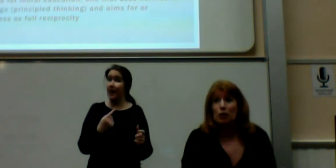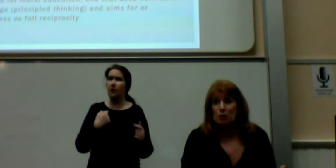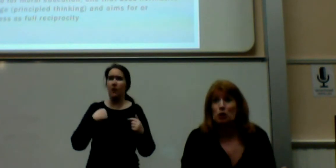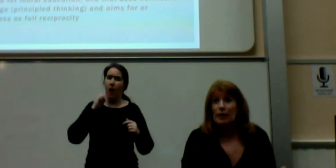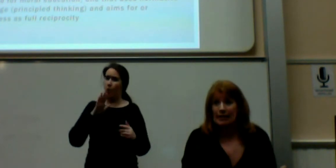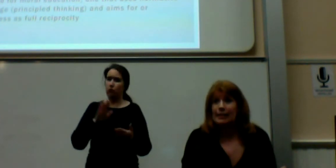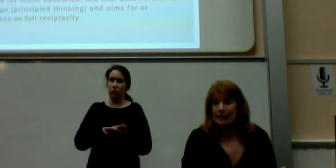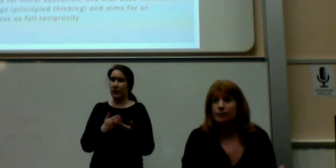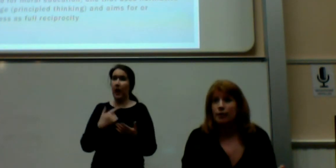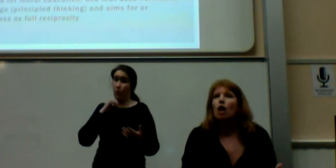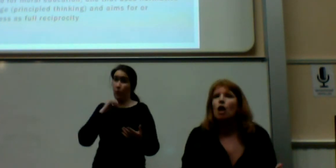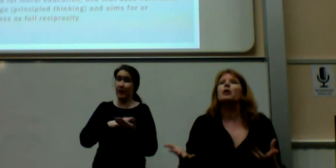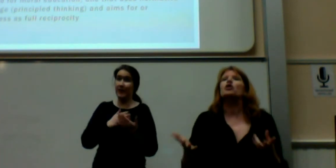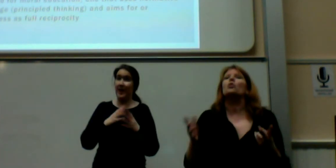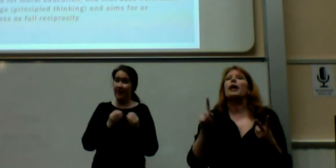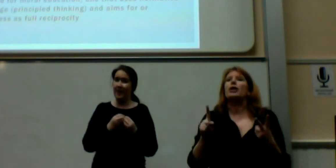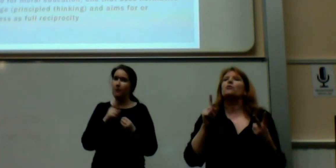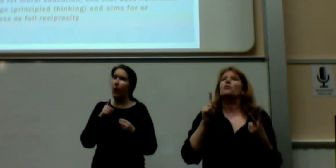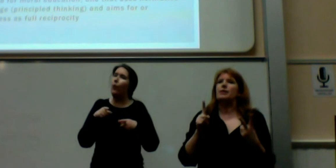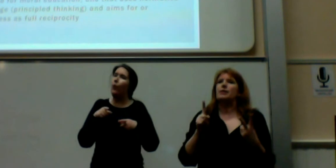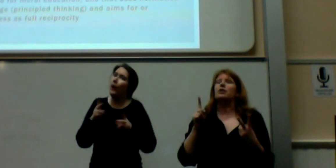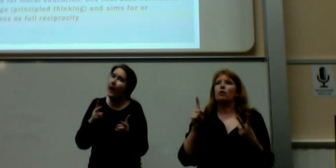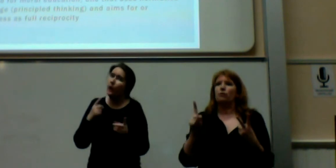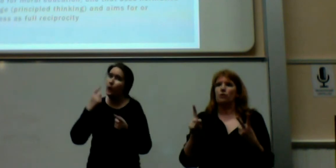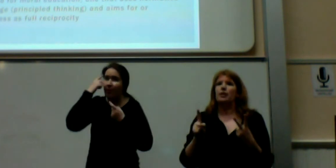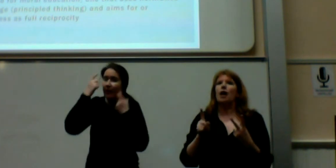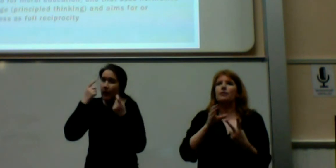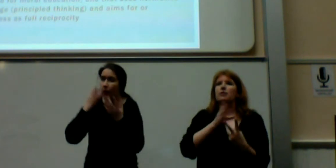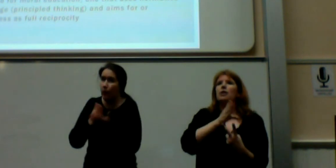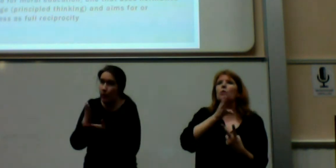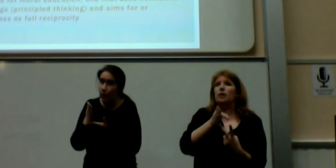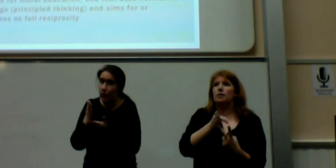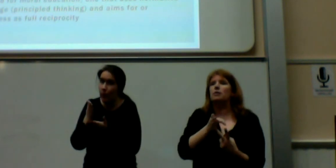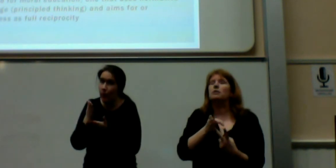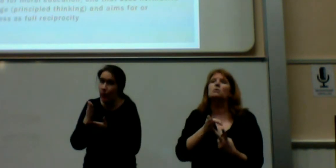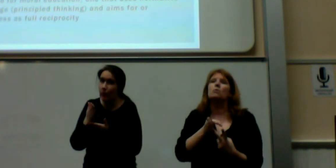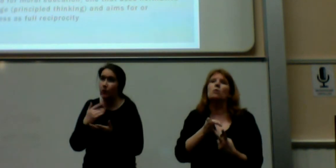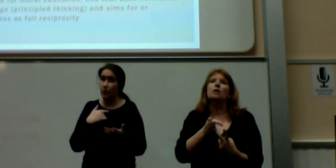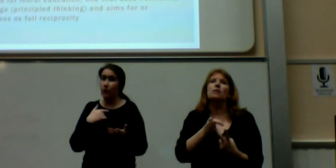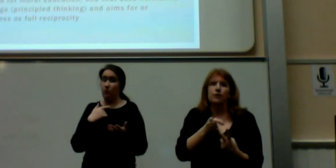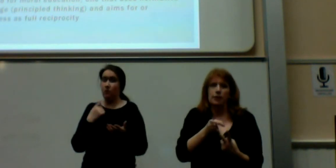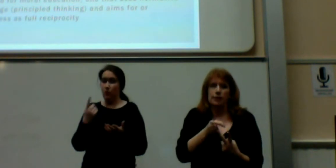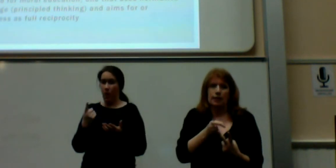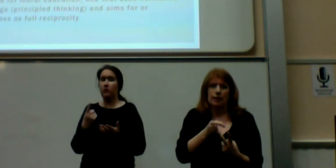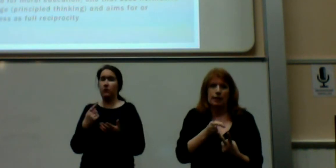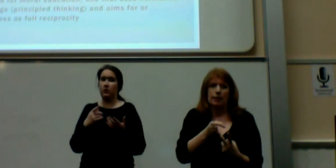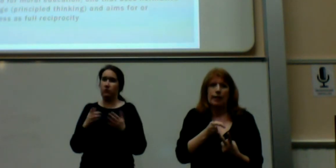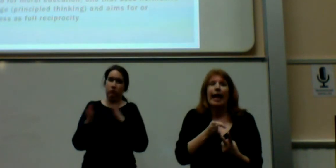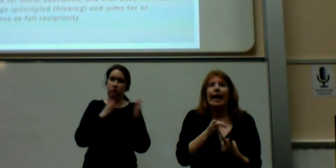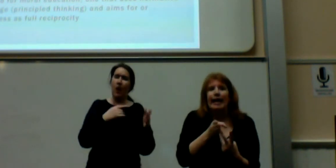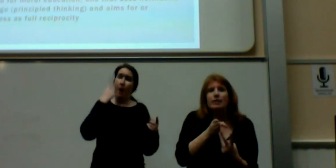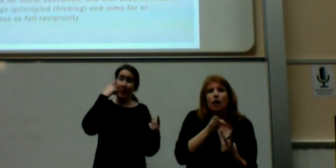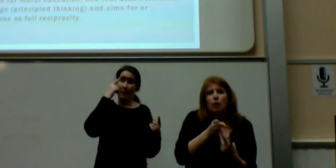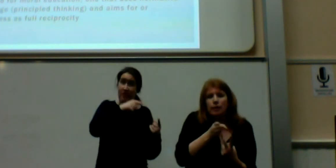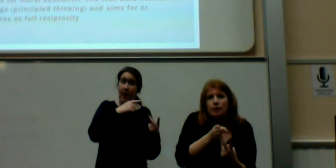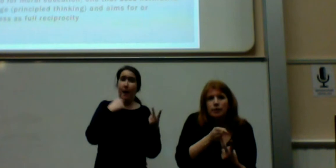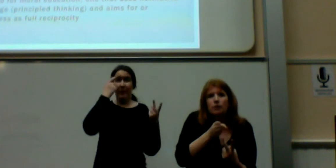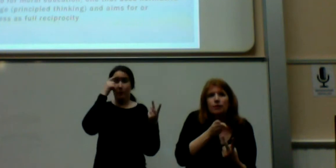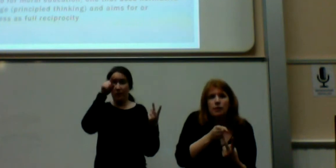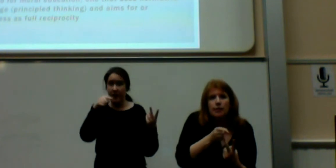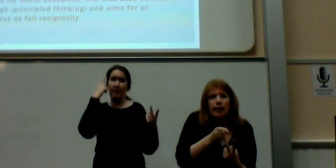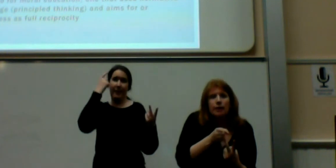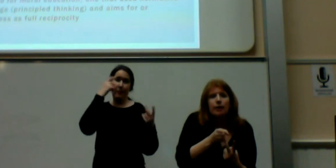not going to be doing it, but the way you're reasoning through it, obviously in one instance, is more sophisticated. And not